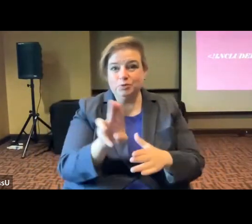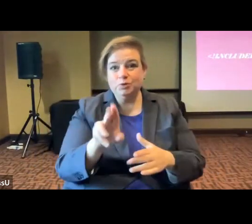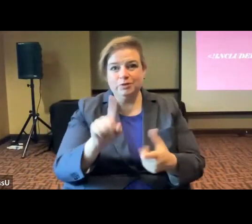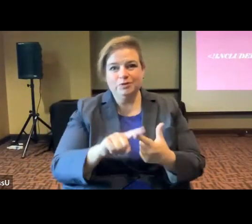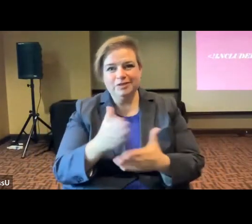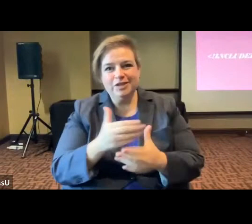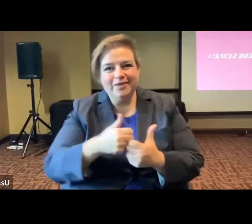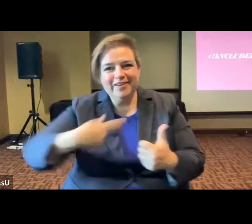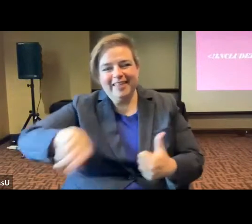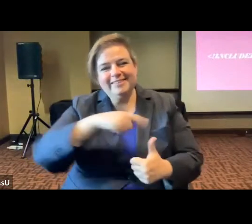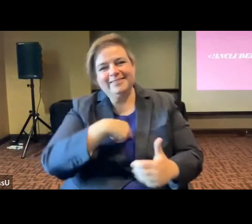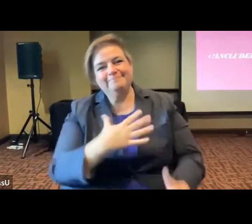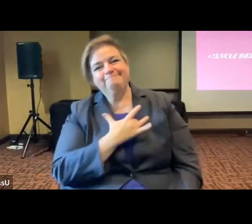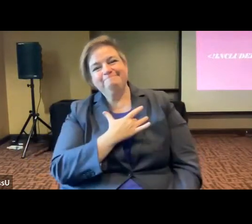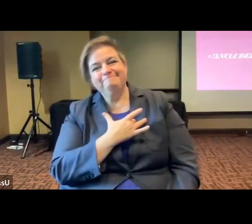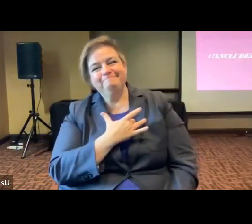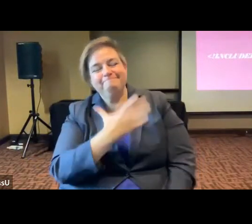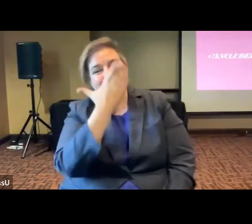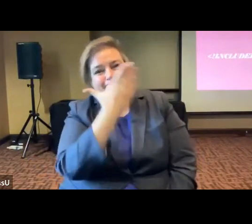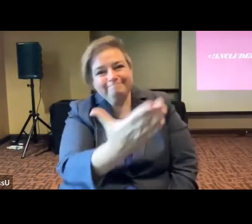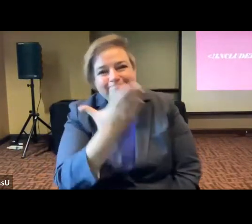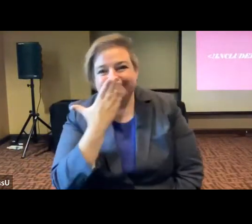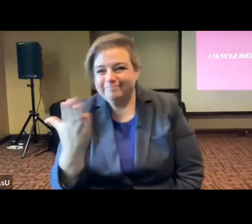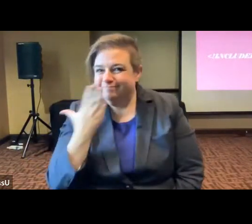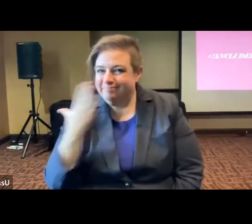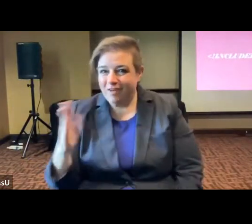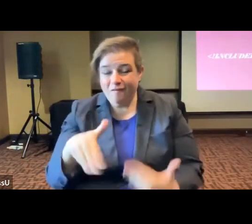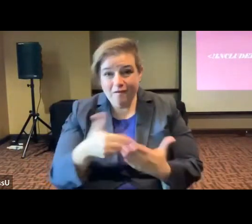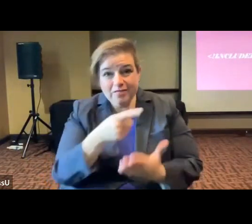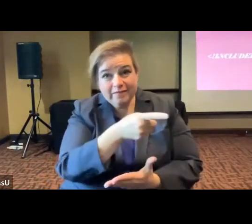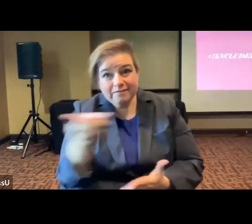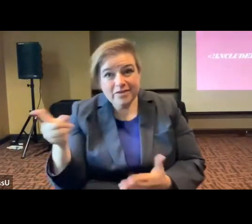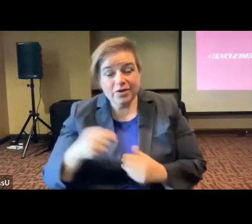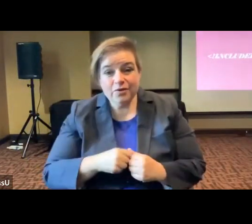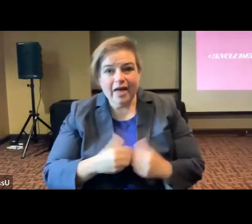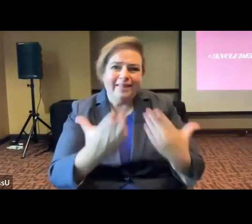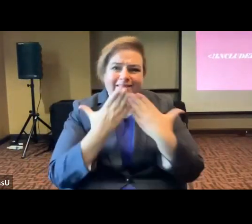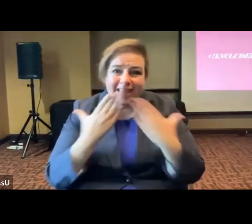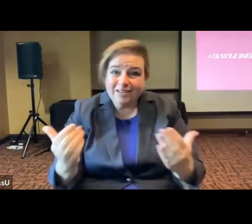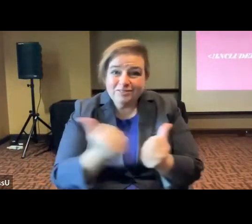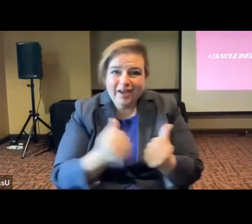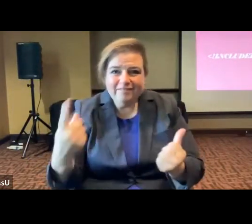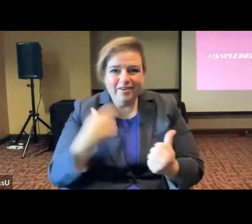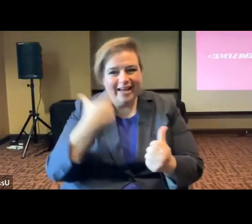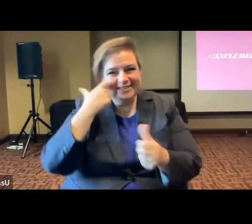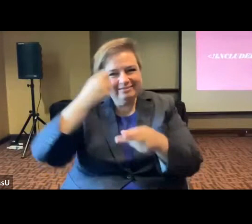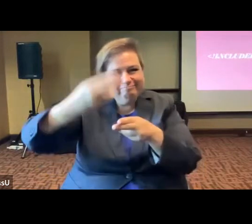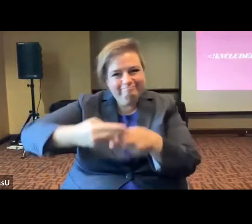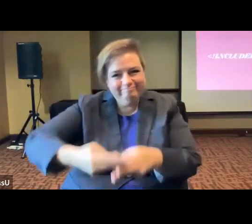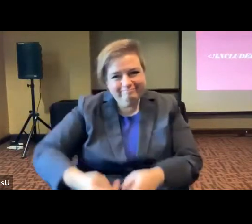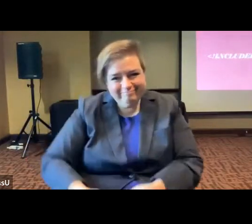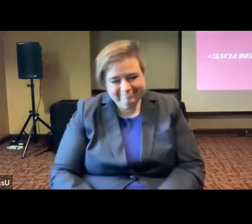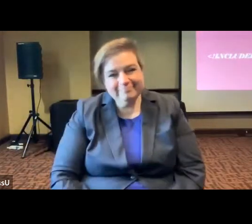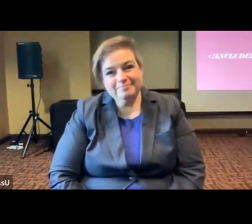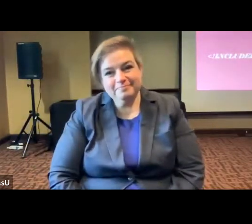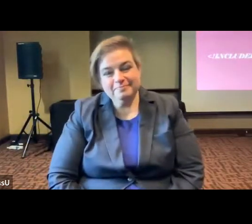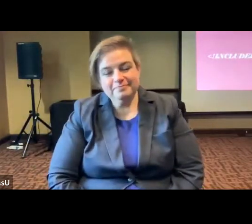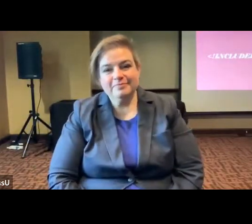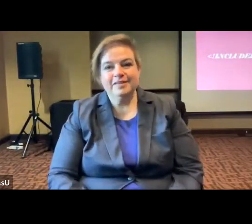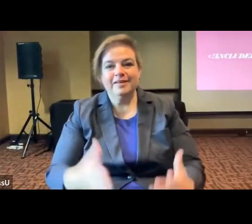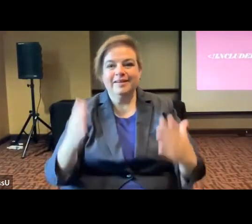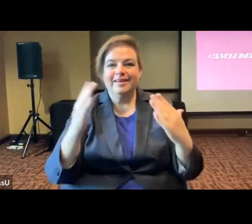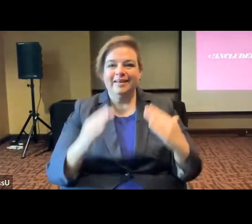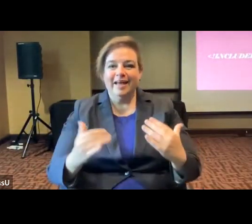So just thank you all. Thank you to everyone I just mentioned. And